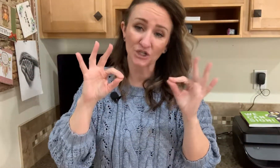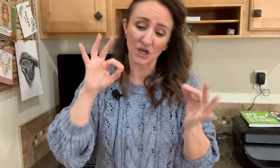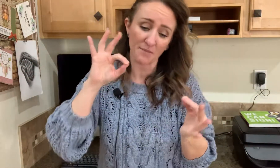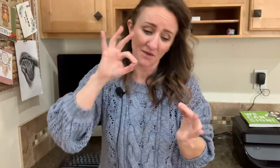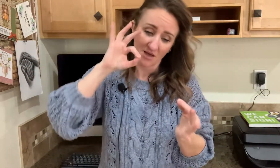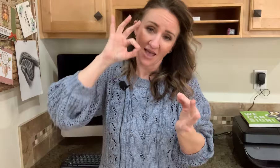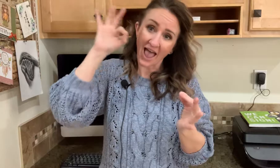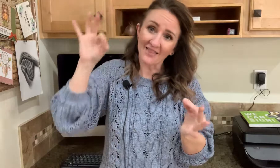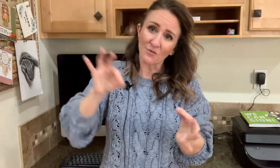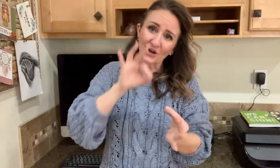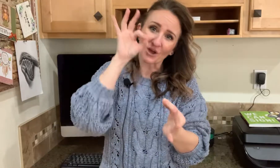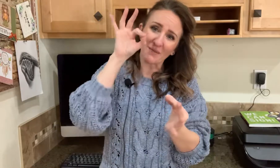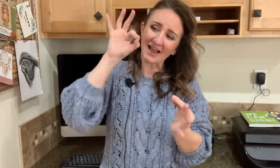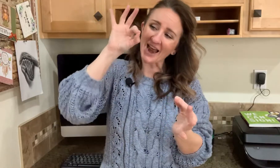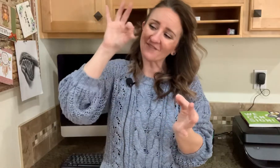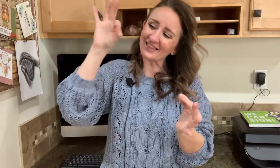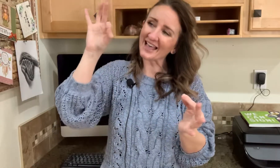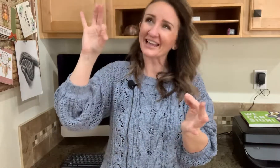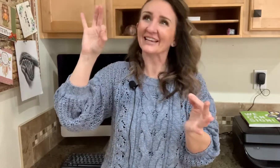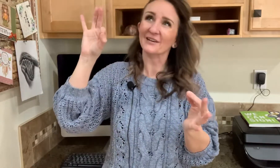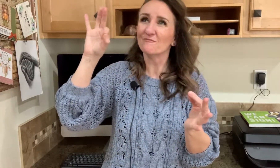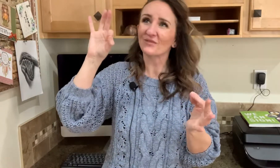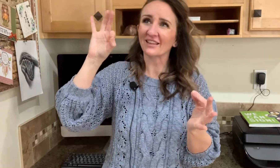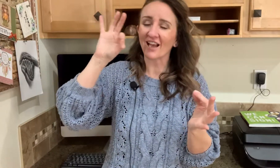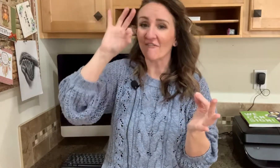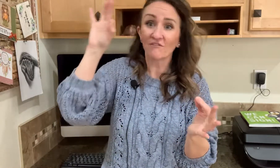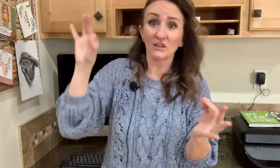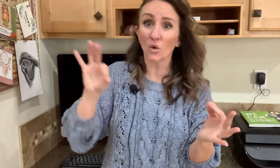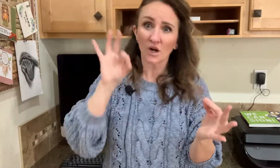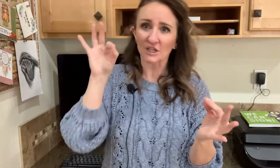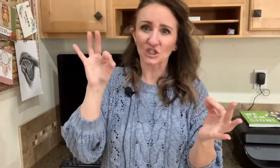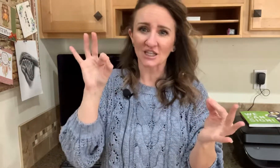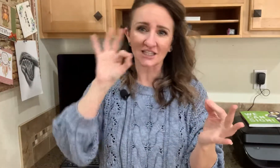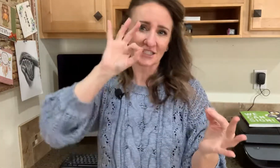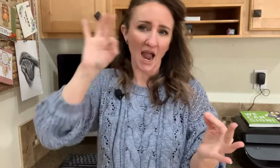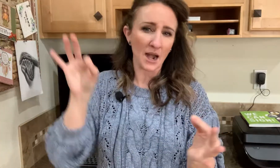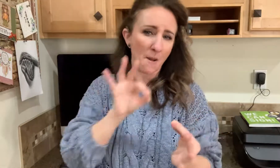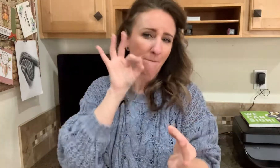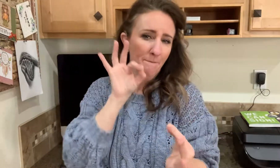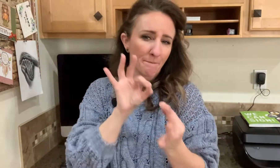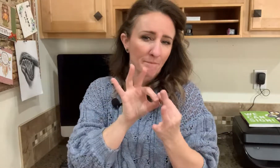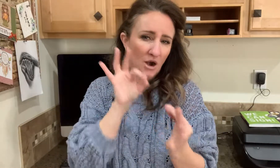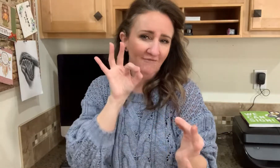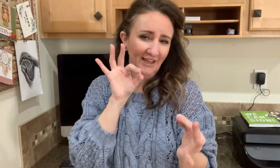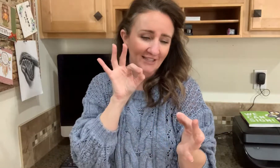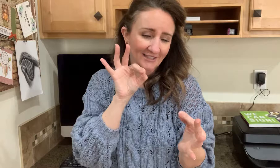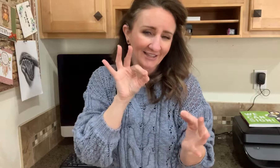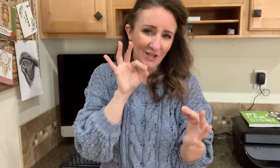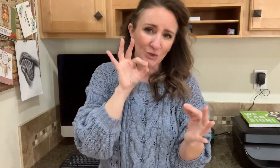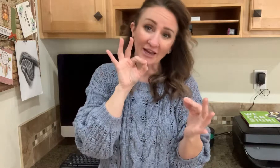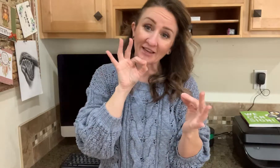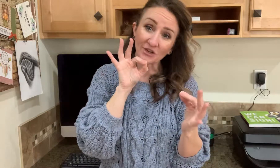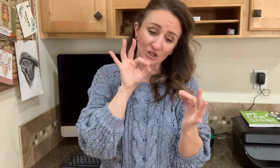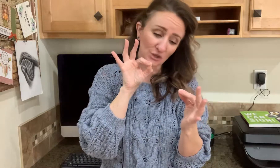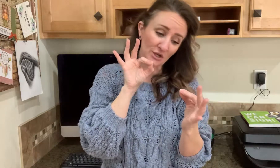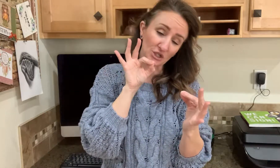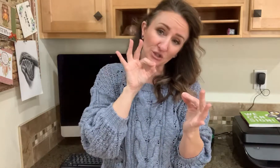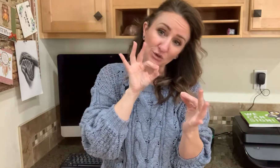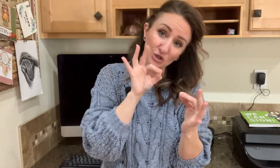shape. And then we're going to make kind of a flourish to this sign. Perfect. You can just do straight